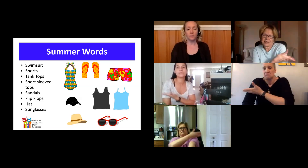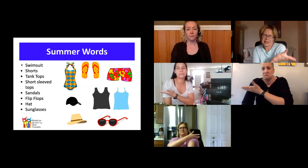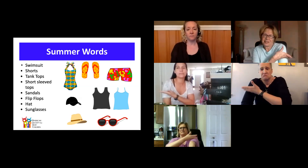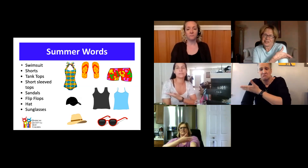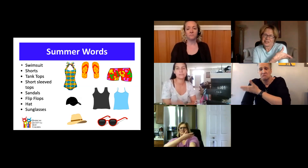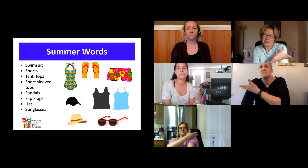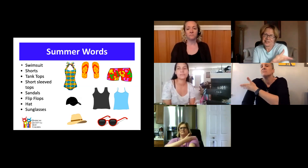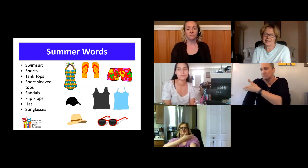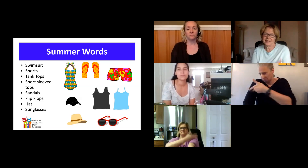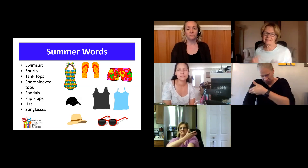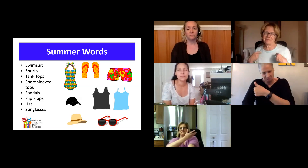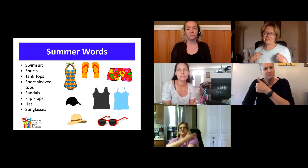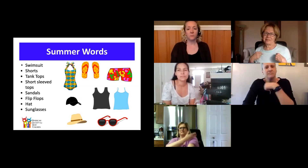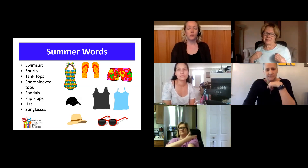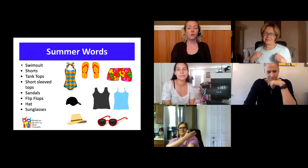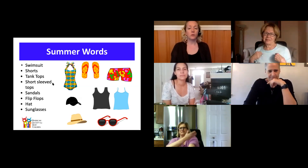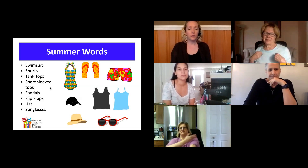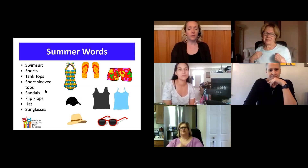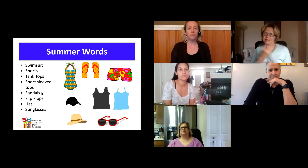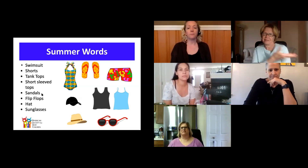Or short sleeves. All